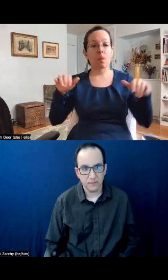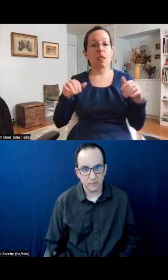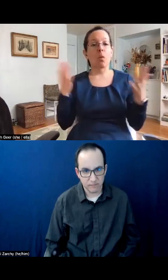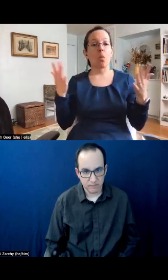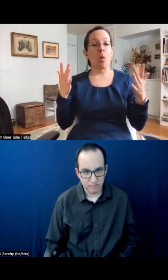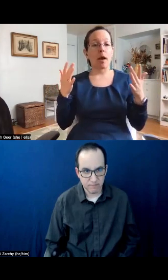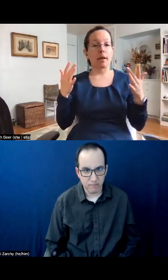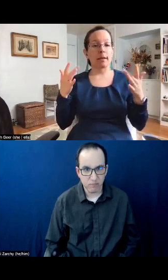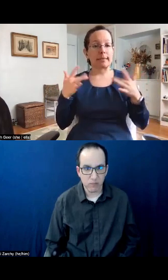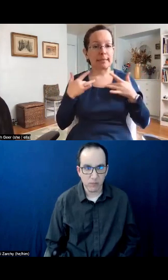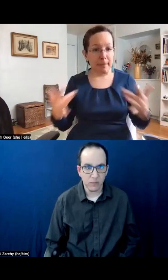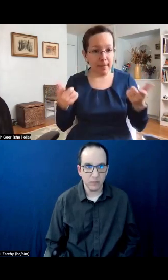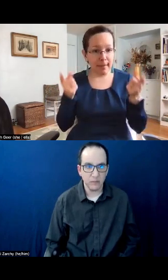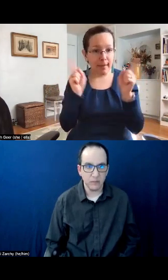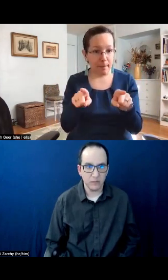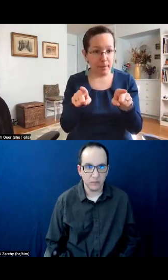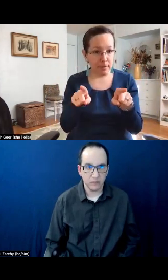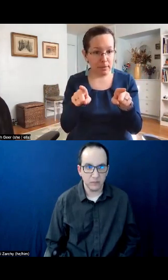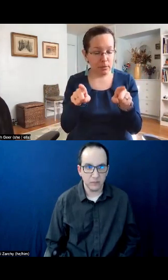the same time.